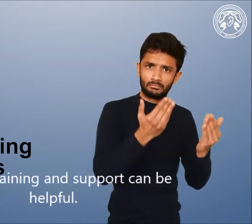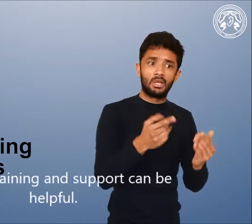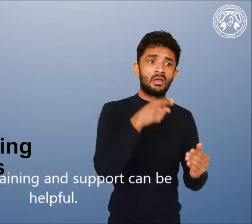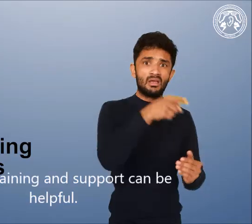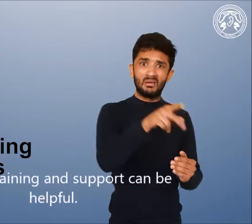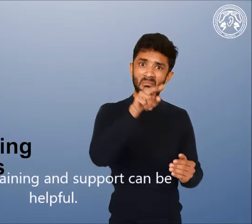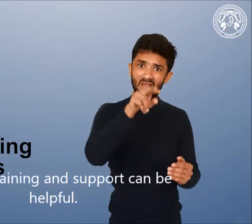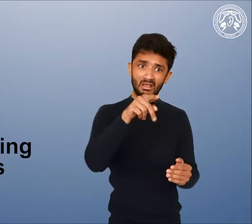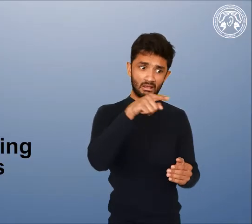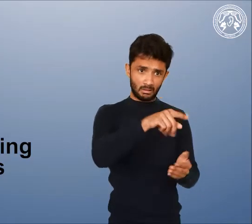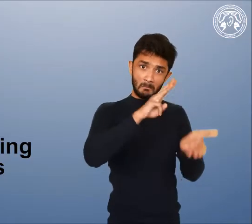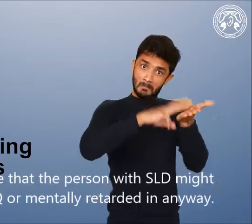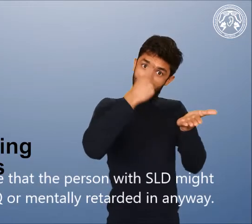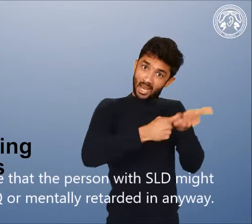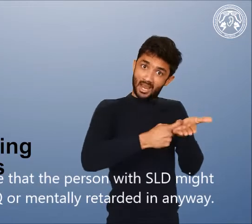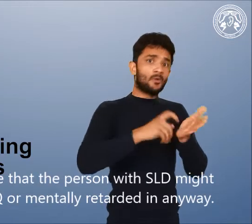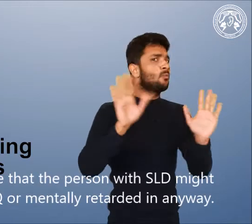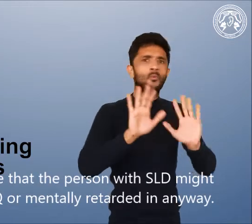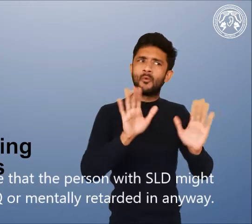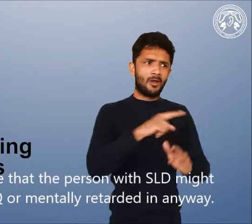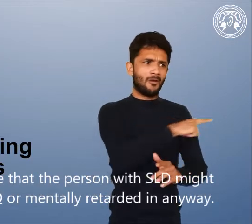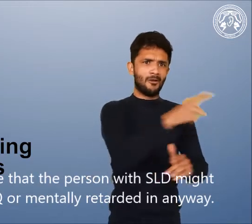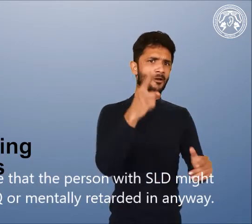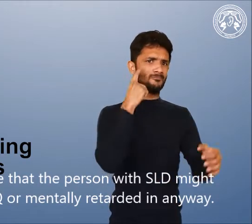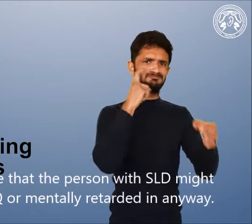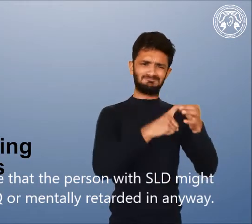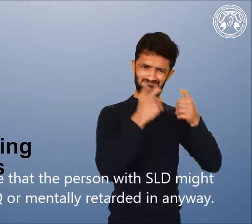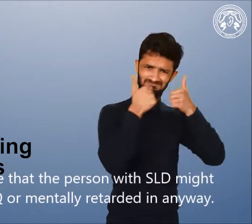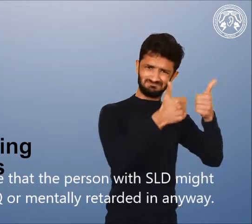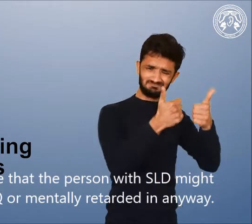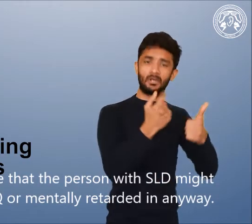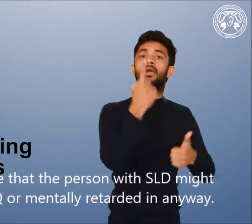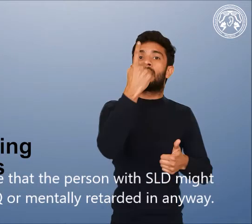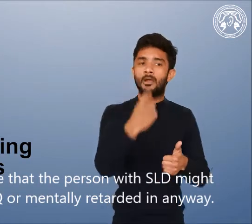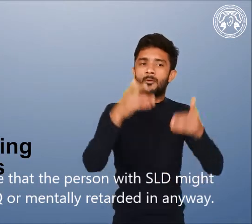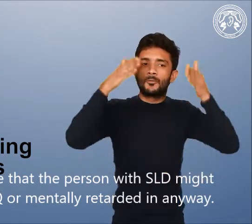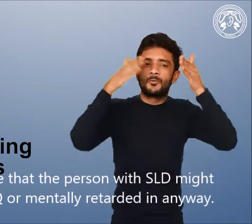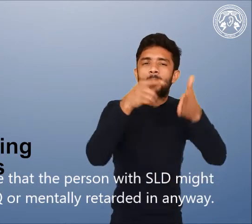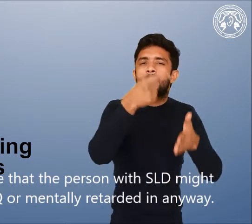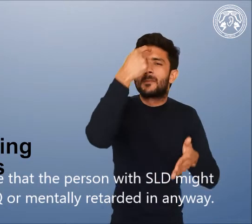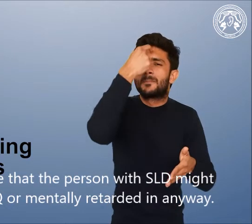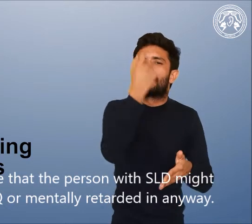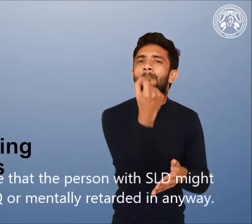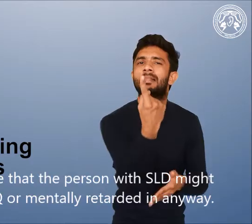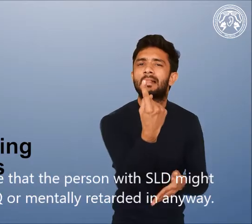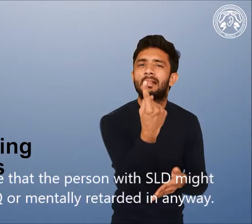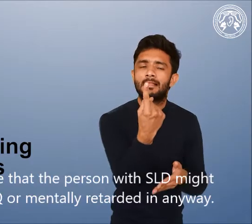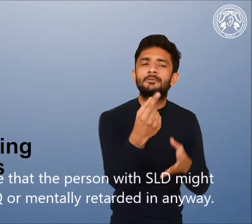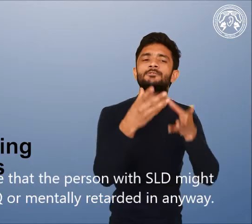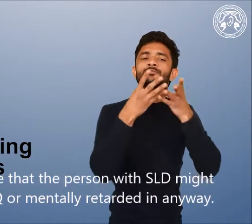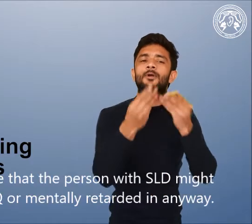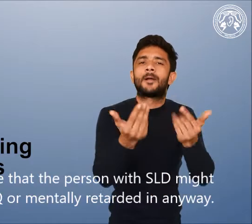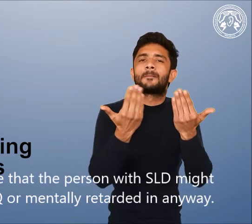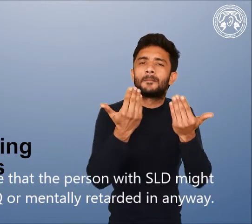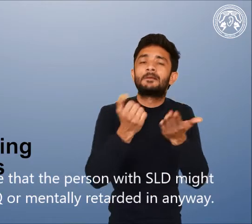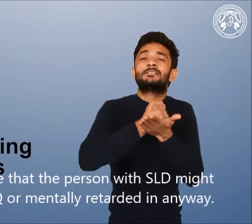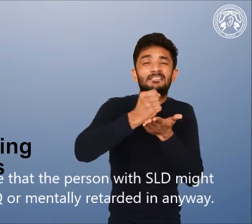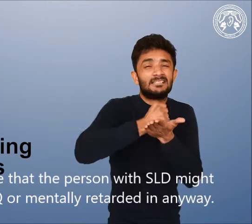Regular training and support can be helpful. Important to know that persons with SLD might not have low IQ or mentally retarded in any